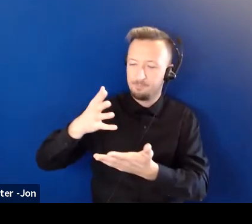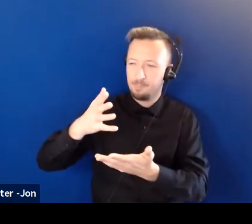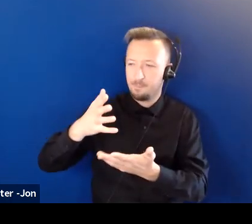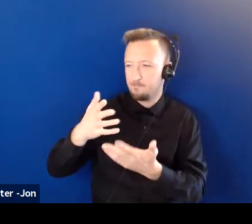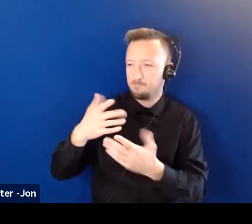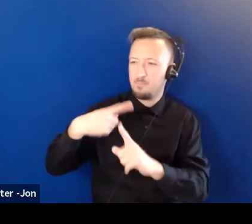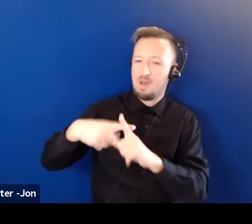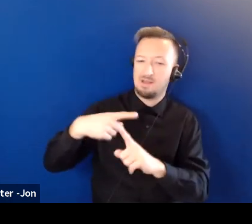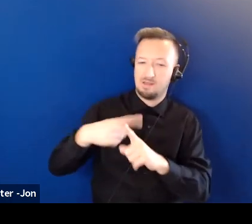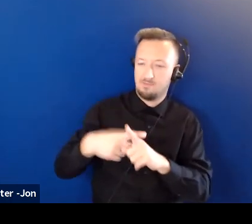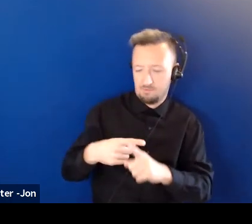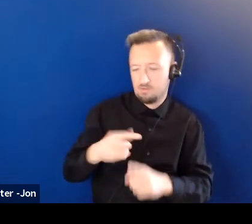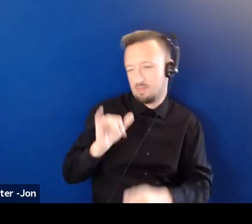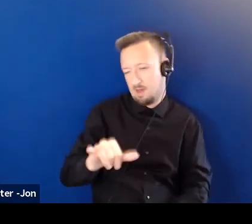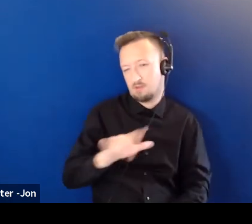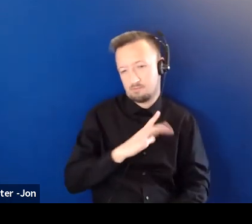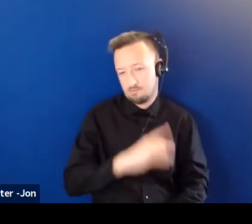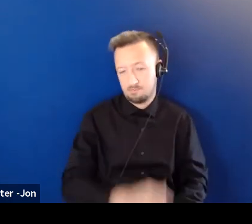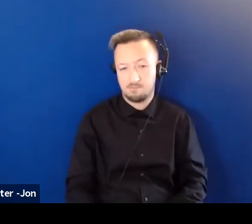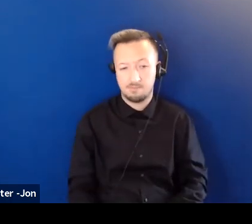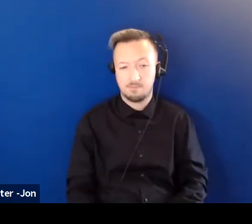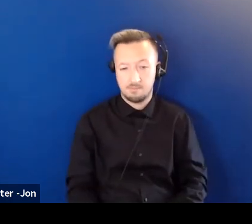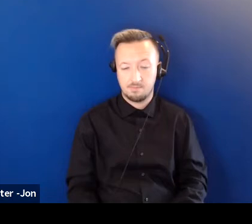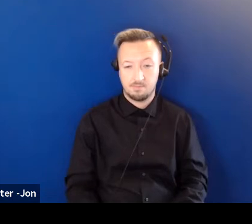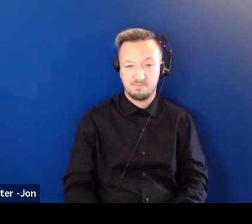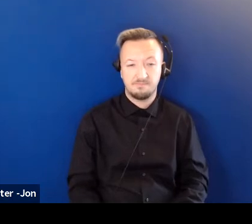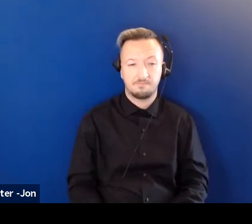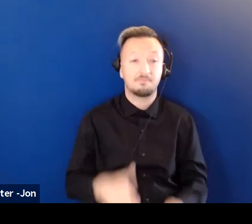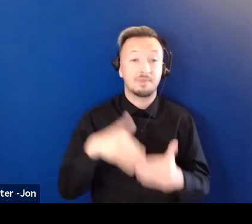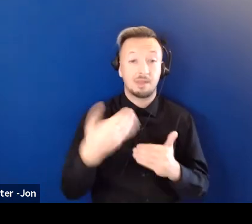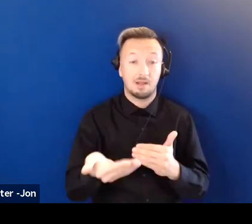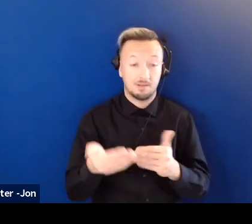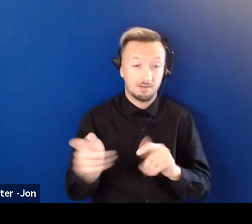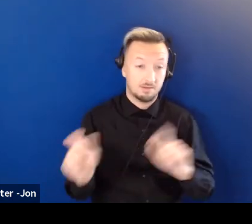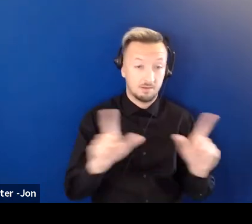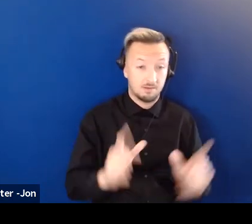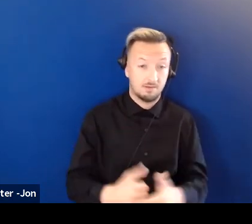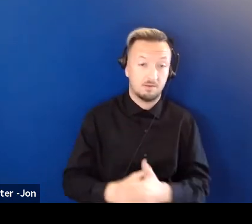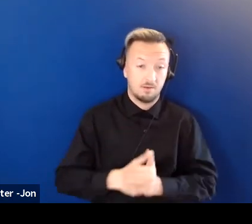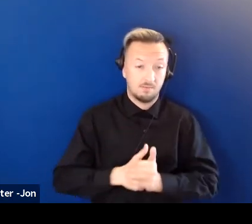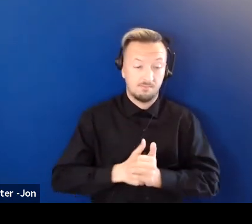information from other people with disabilities. Right, next slide.